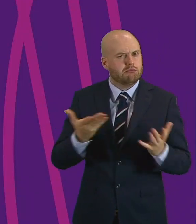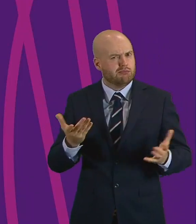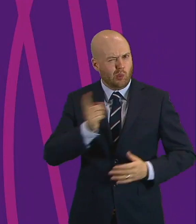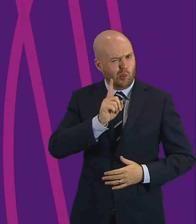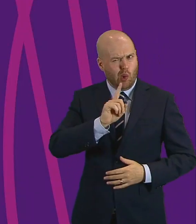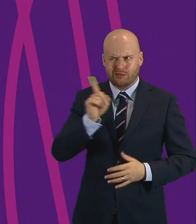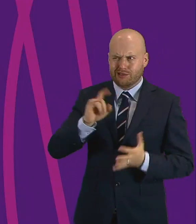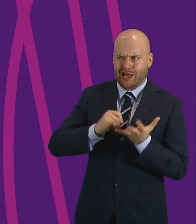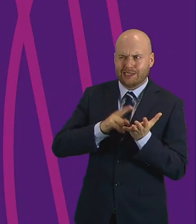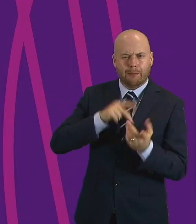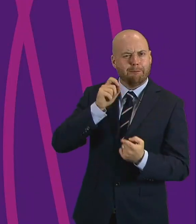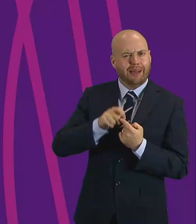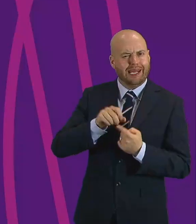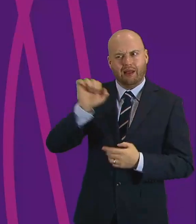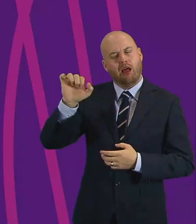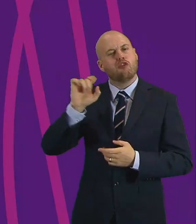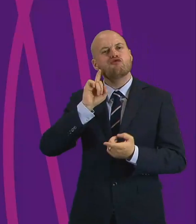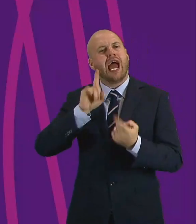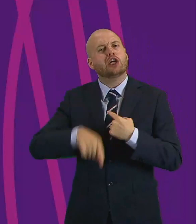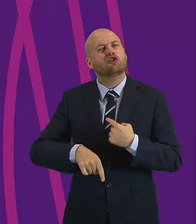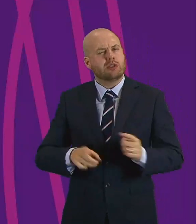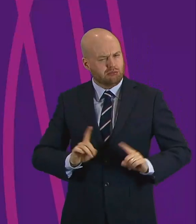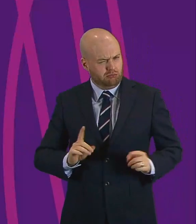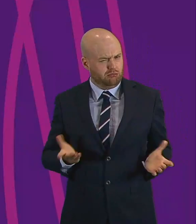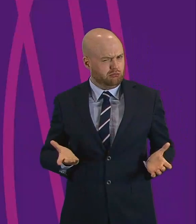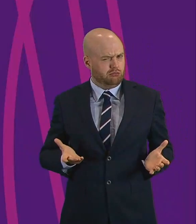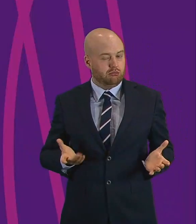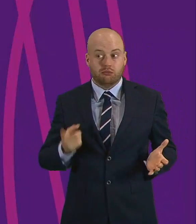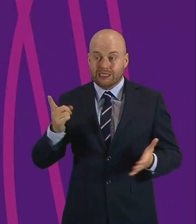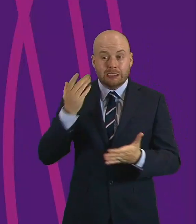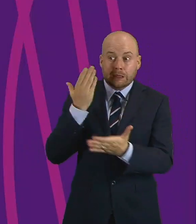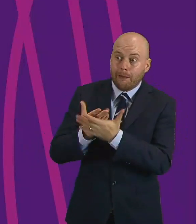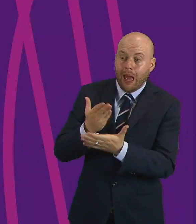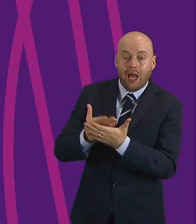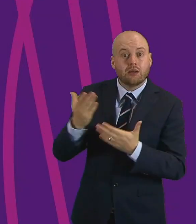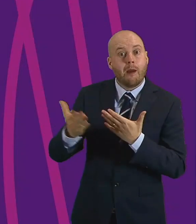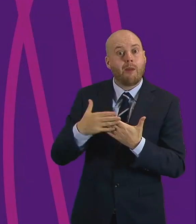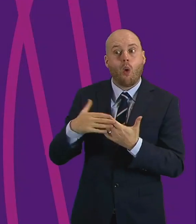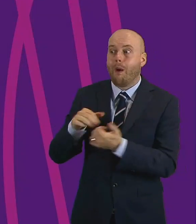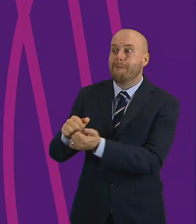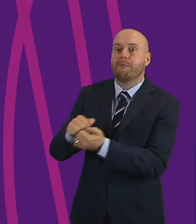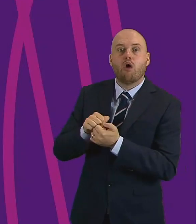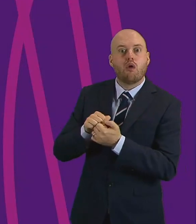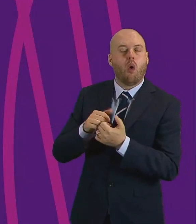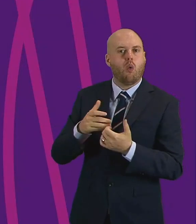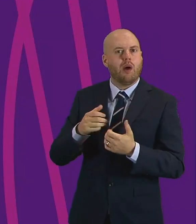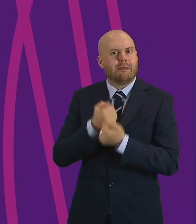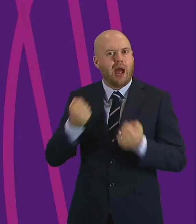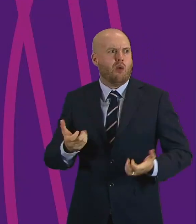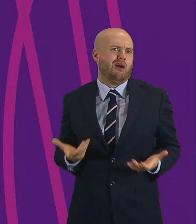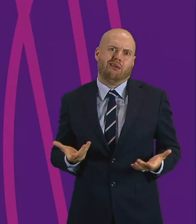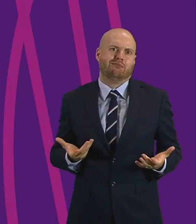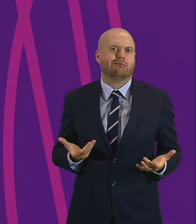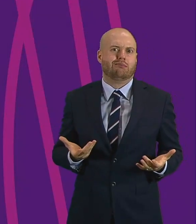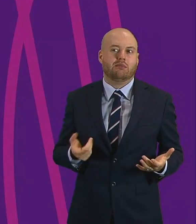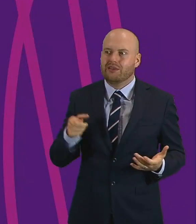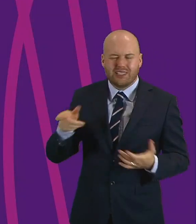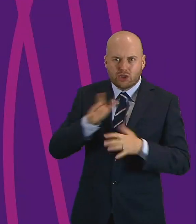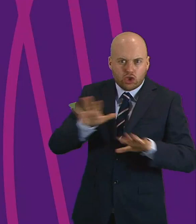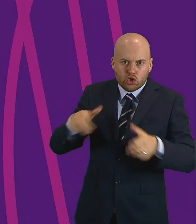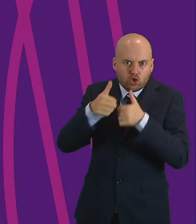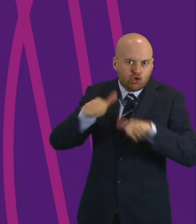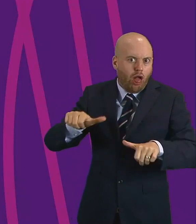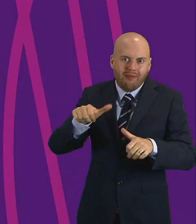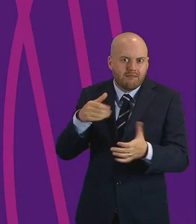this ingenuity? Demands for more borrowing powers and full fiscal autonomy? Except that does not solve the problem, it will only make